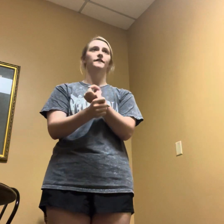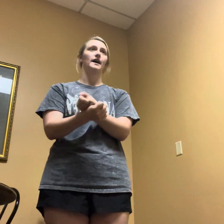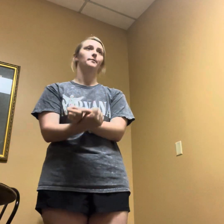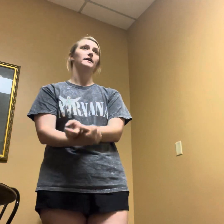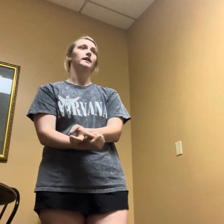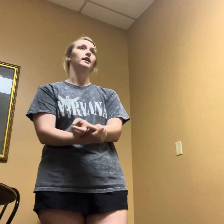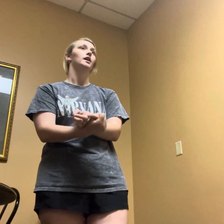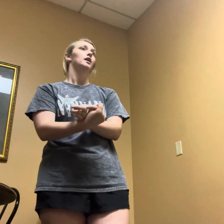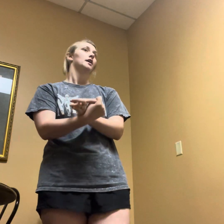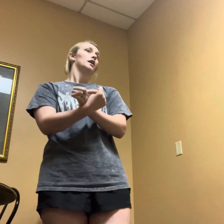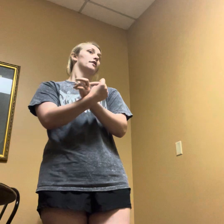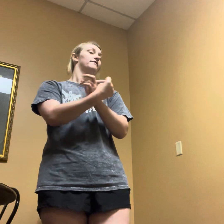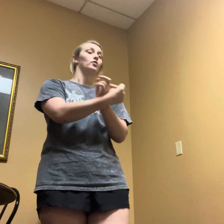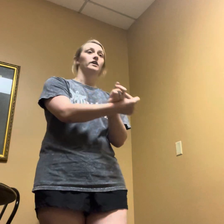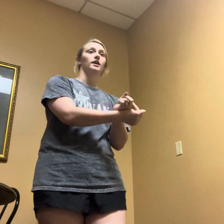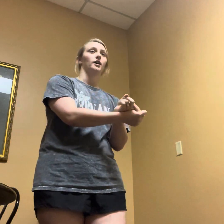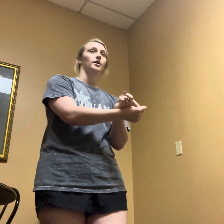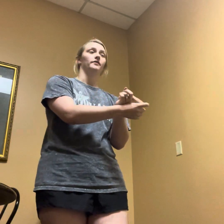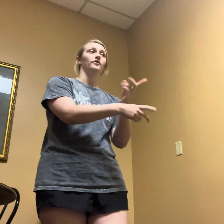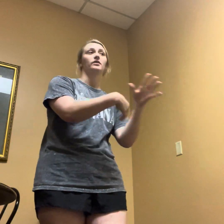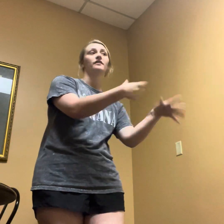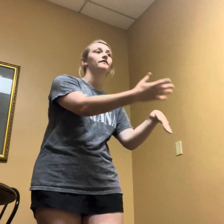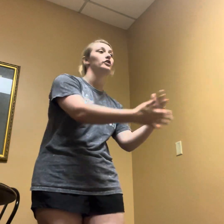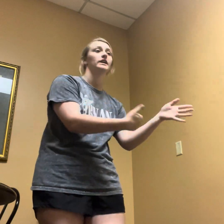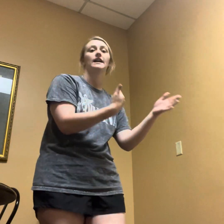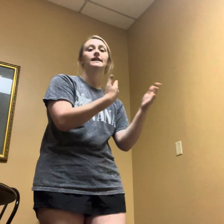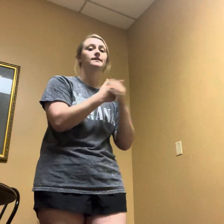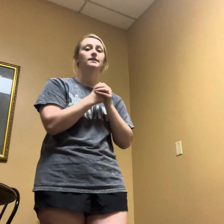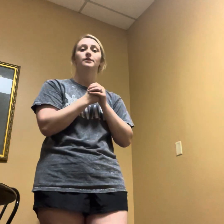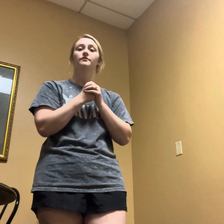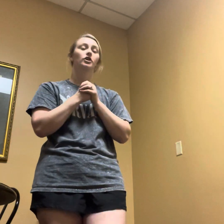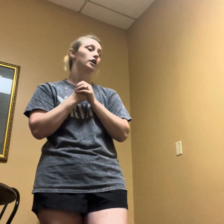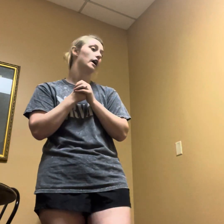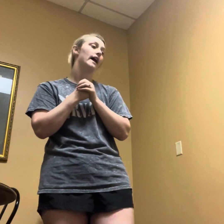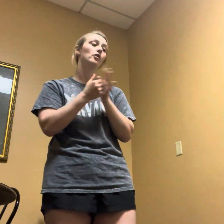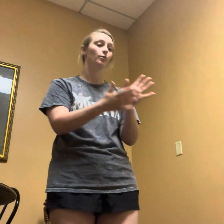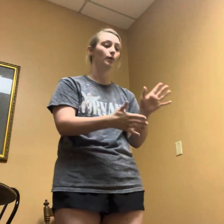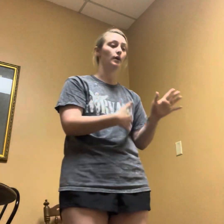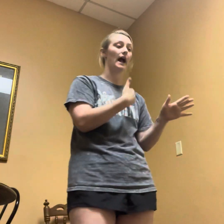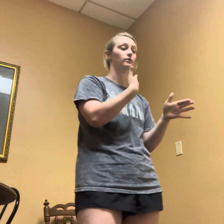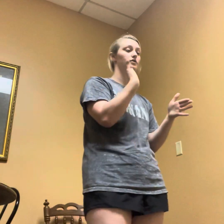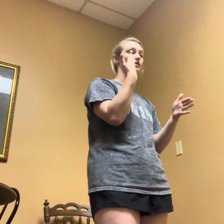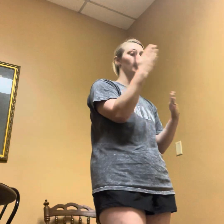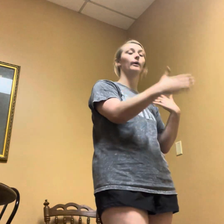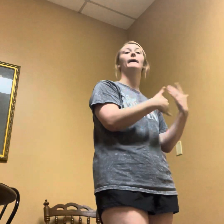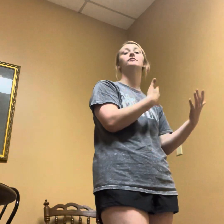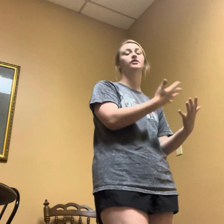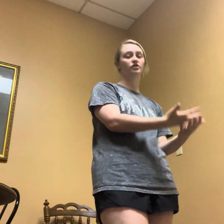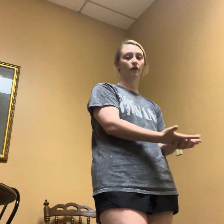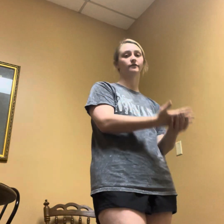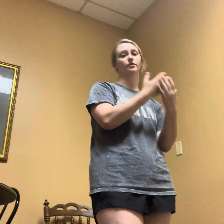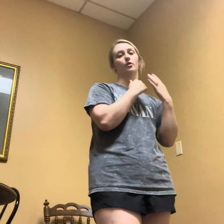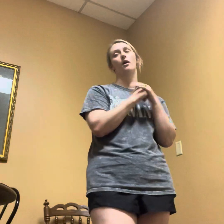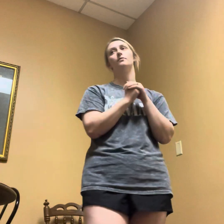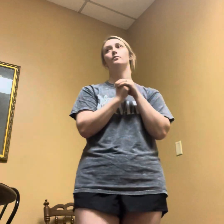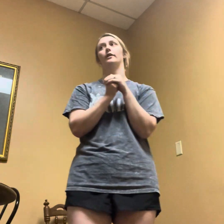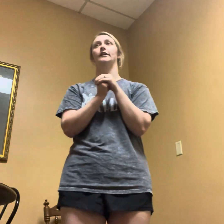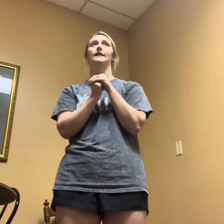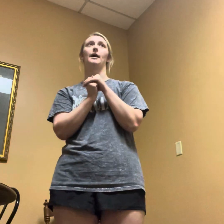that be phoning a friend, asking them for help on how to go about to solve the problem, whether that be,